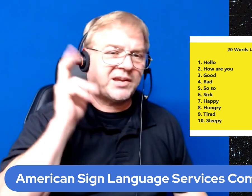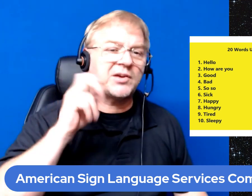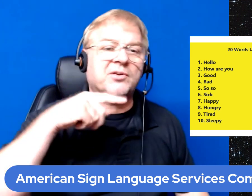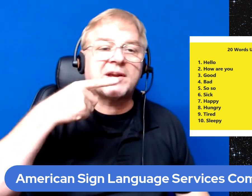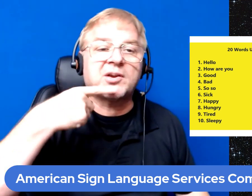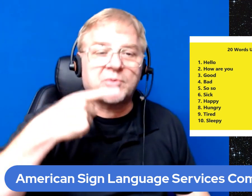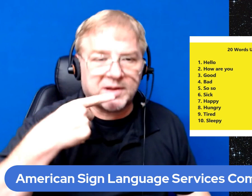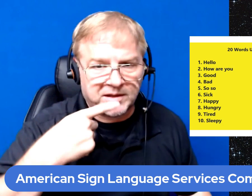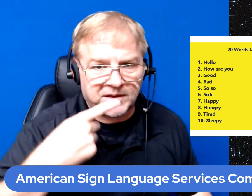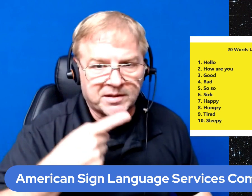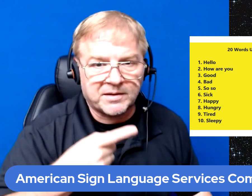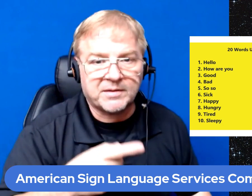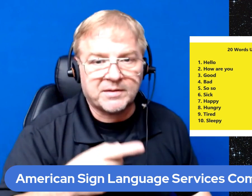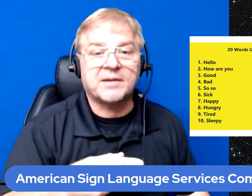hear. Hearing.